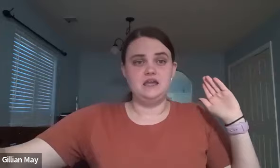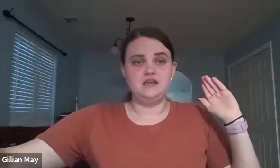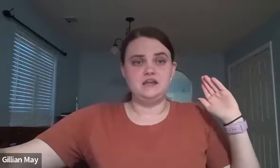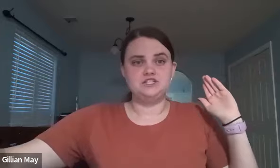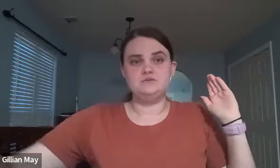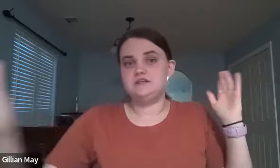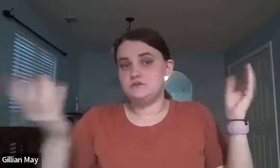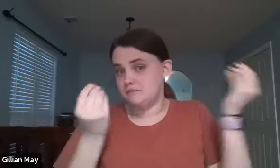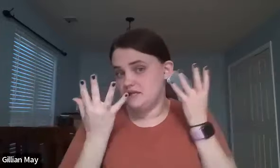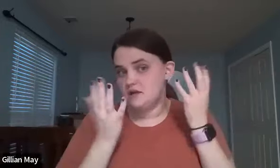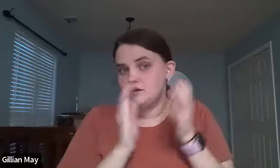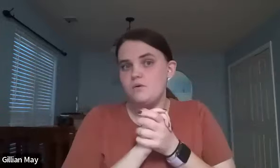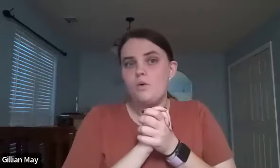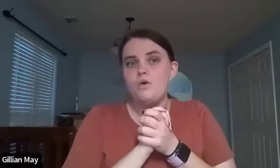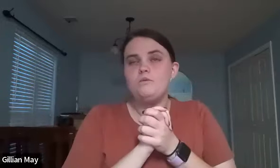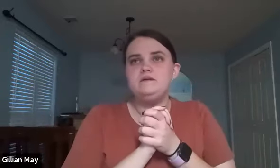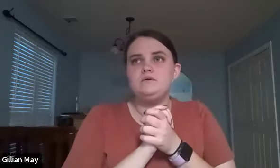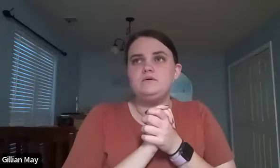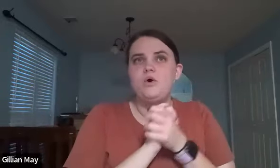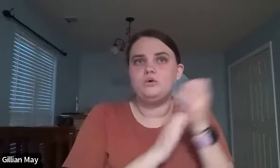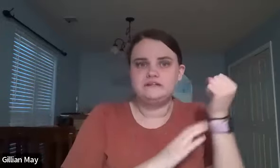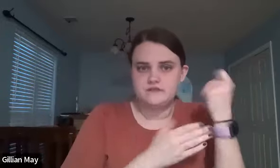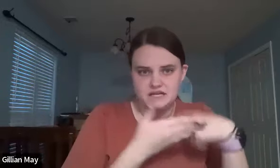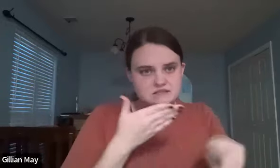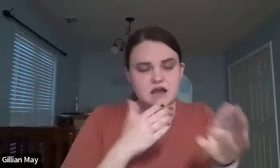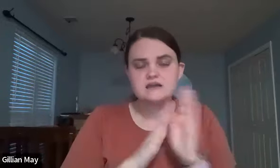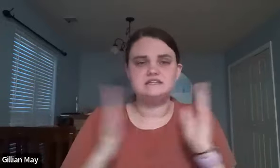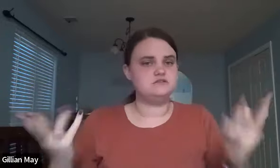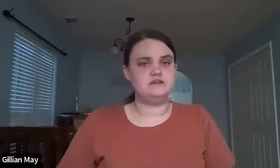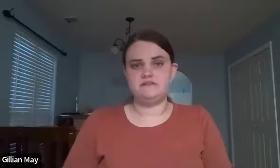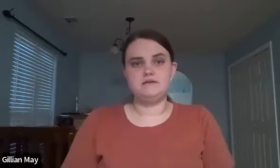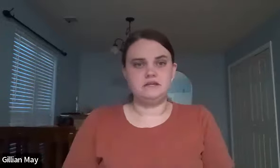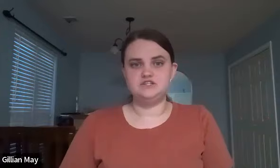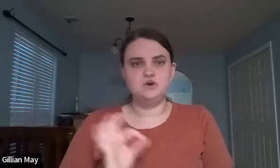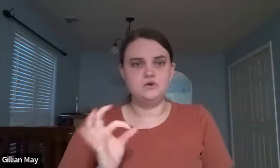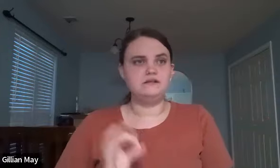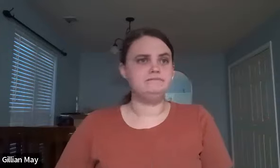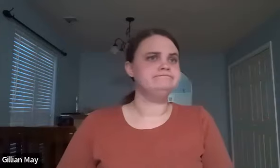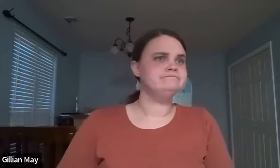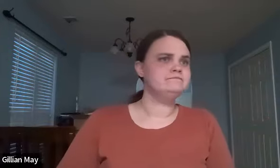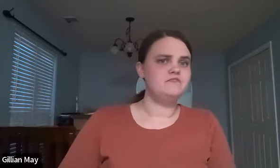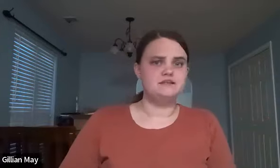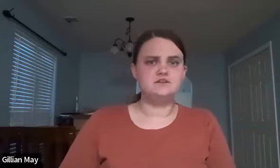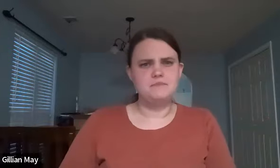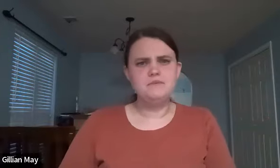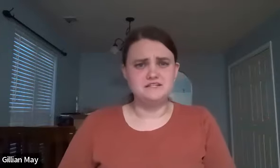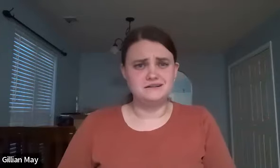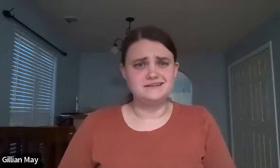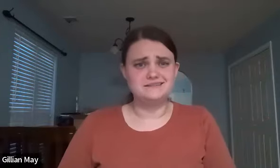and she will either let me know or we will hold it for the next class, things like that. It is totally fine. Sorry, I put my dogs outside